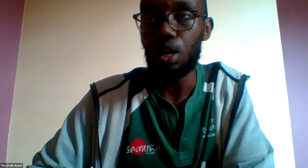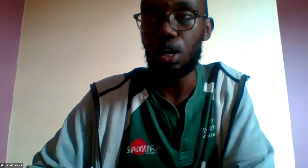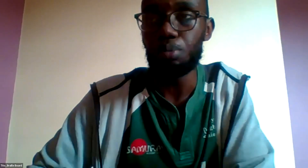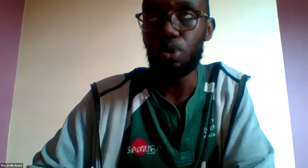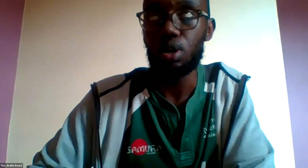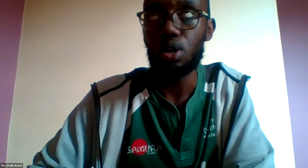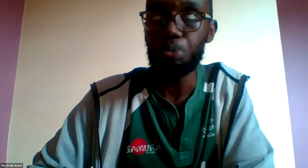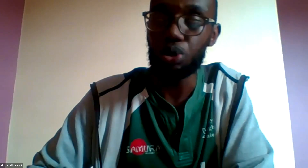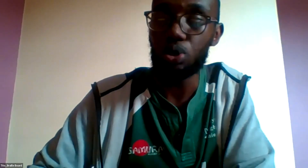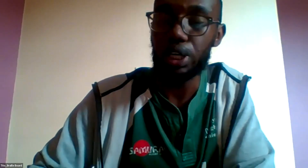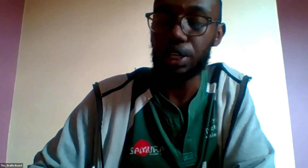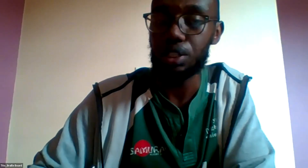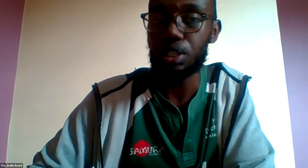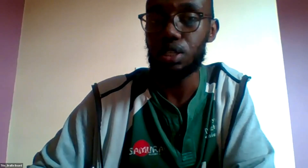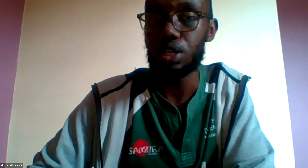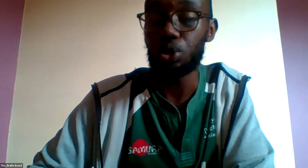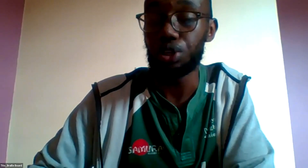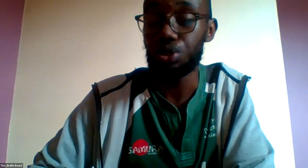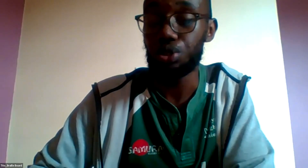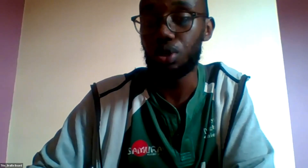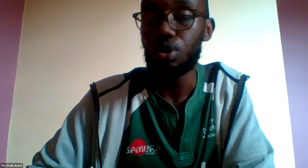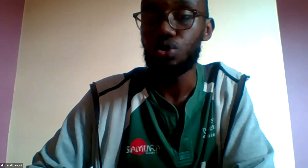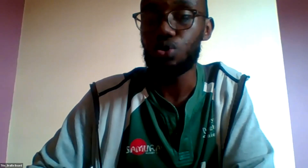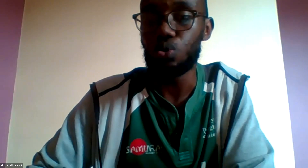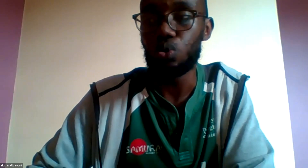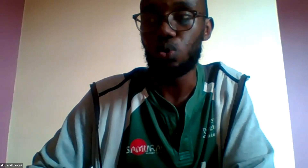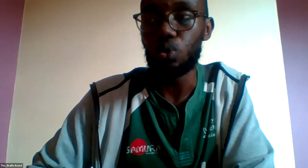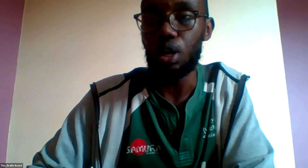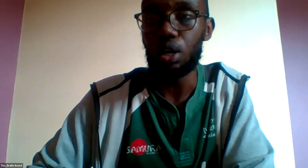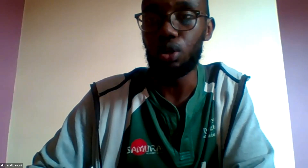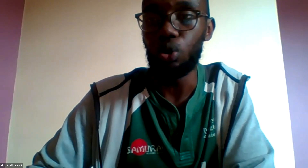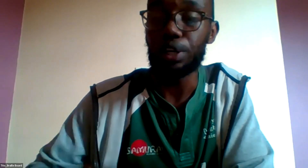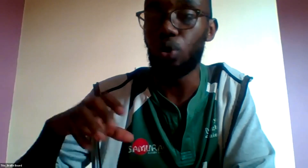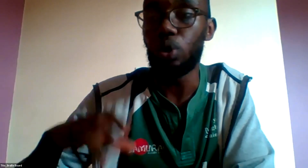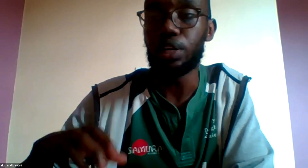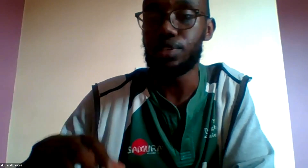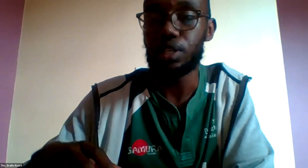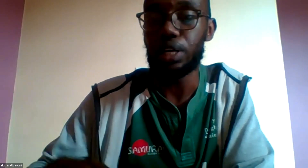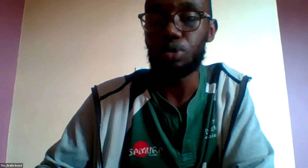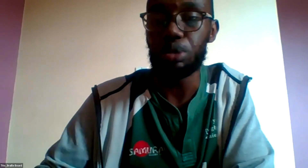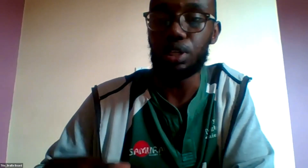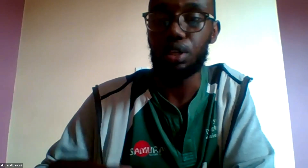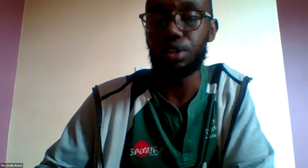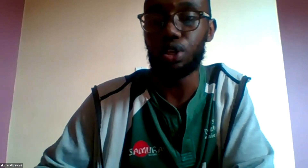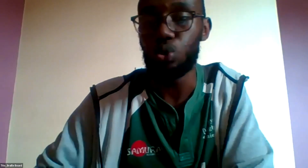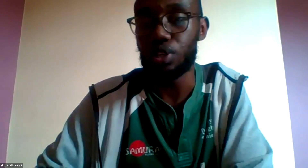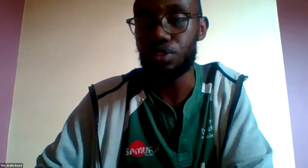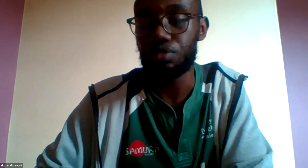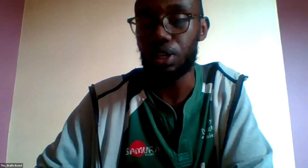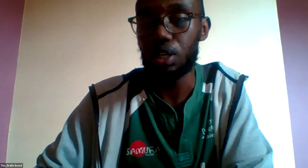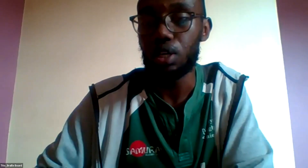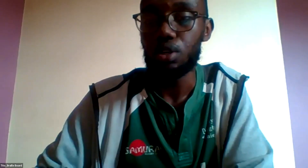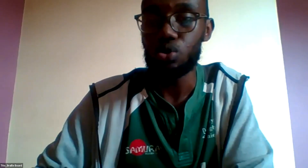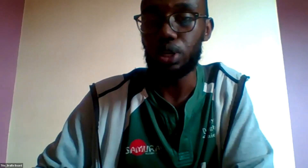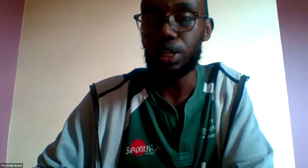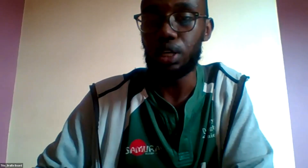using optical character recognition to look at the words that are beneath the